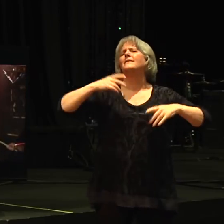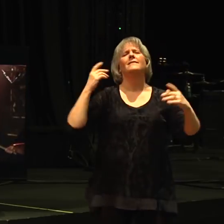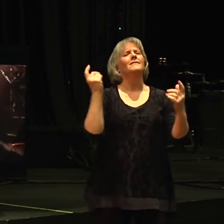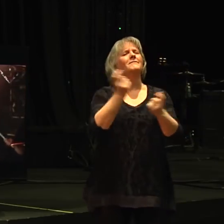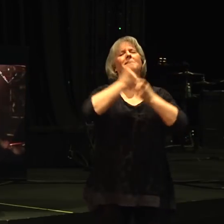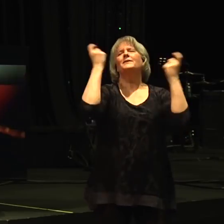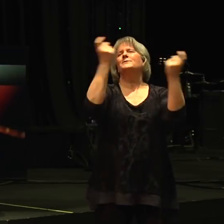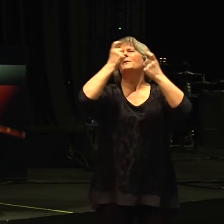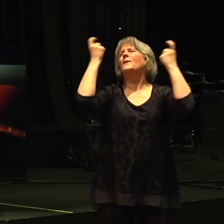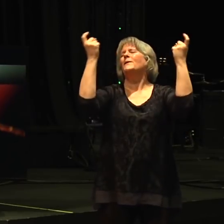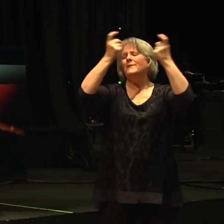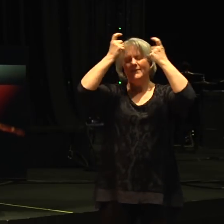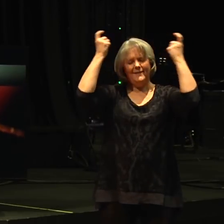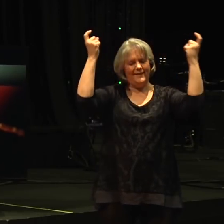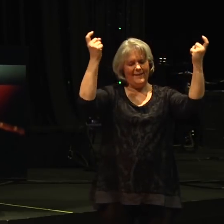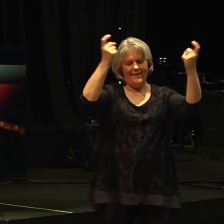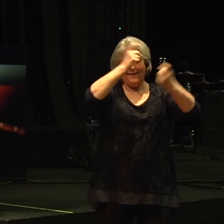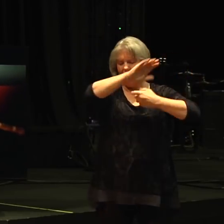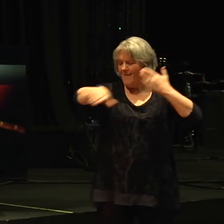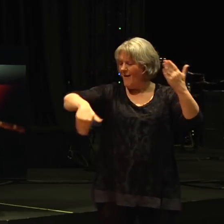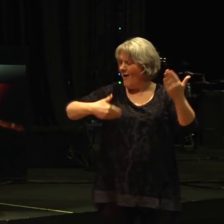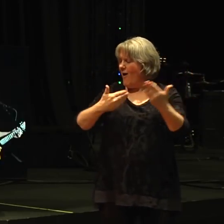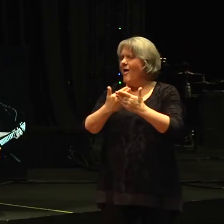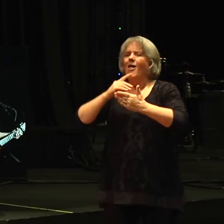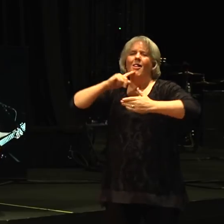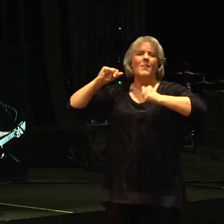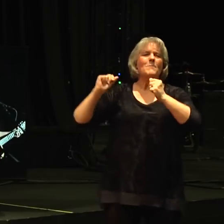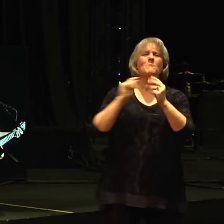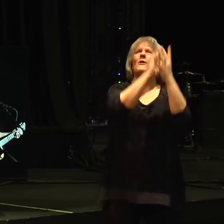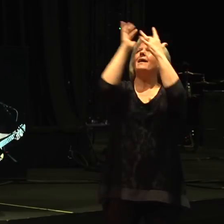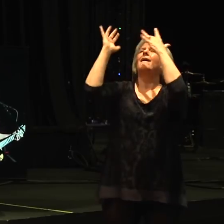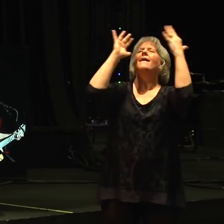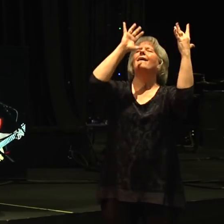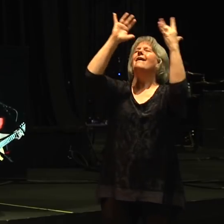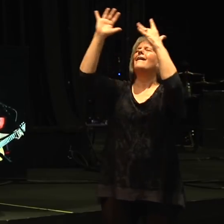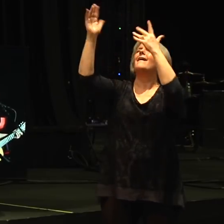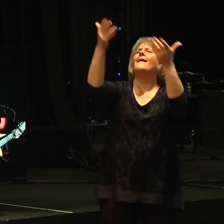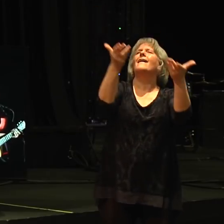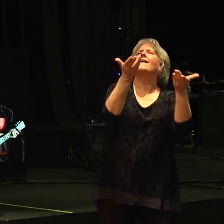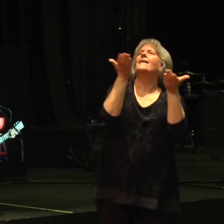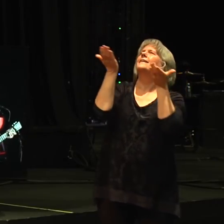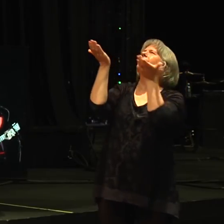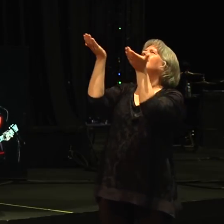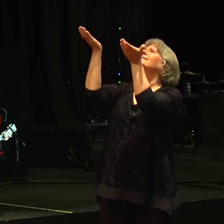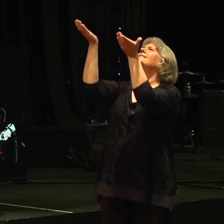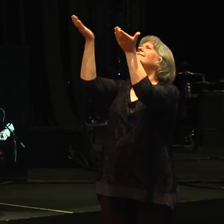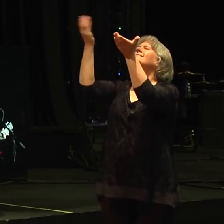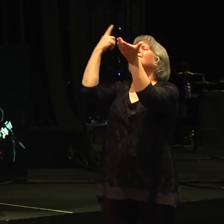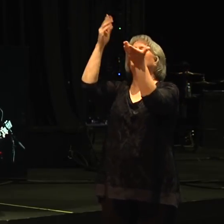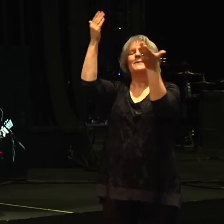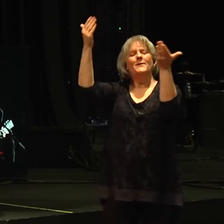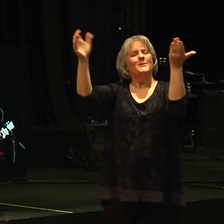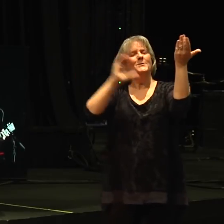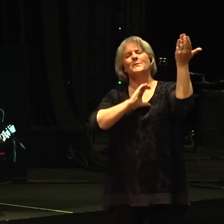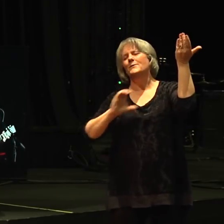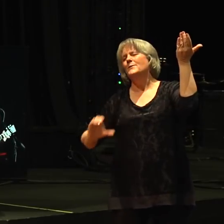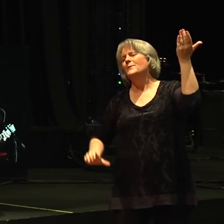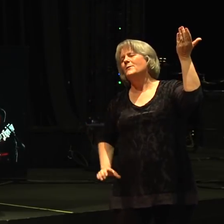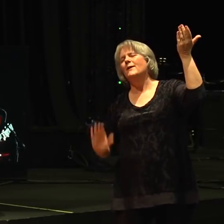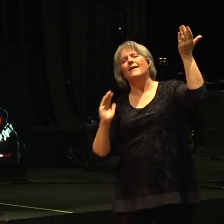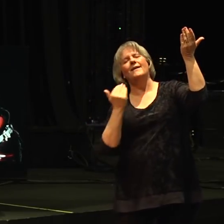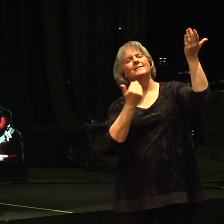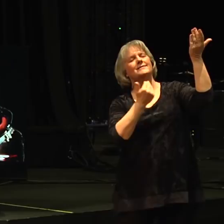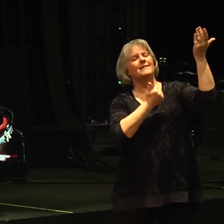is victory, and all praise will rise to Christ